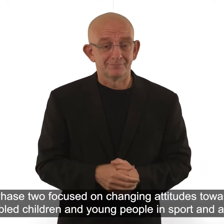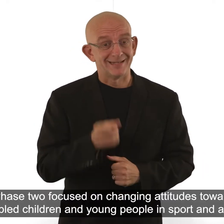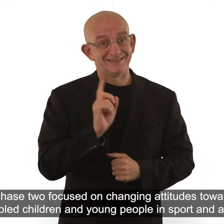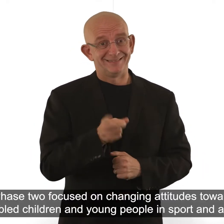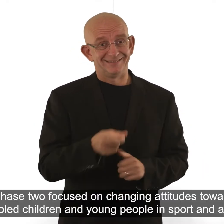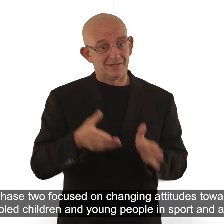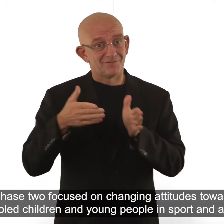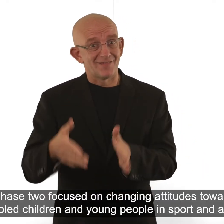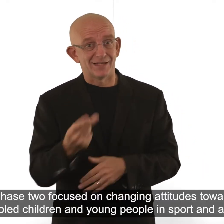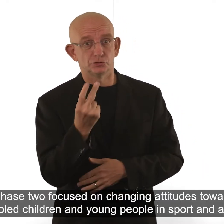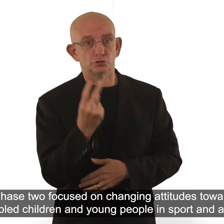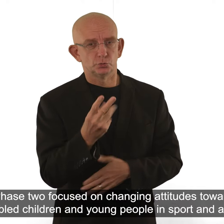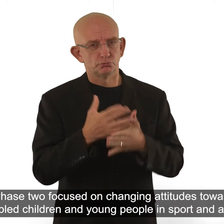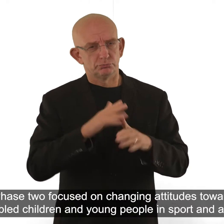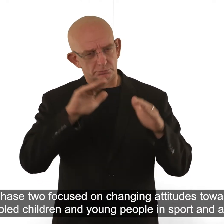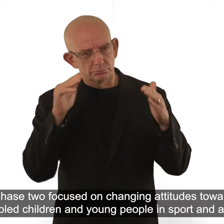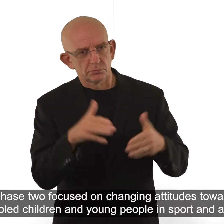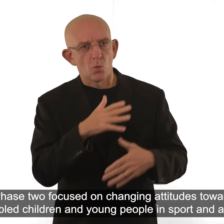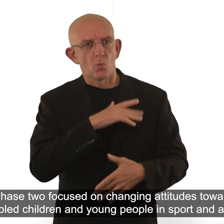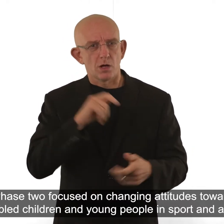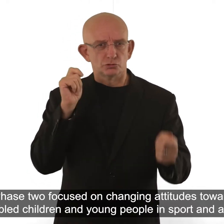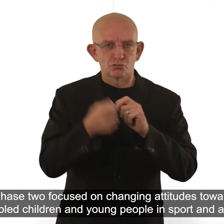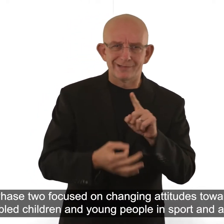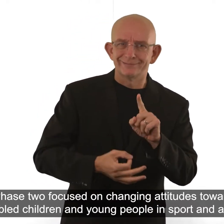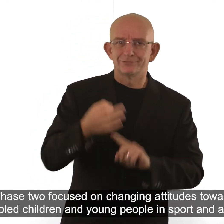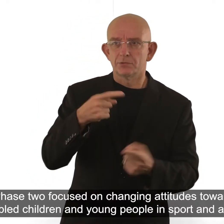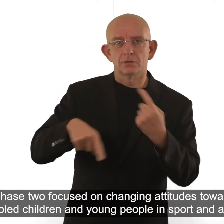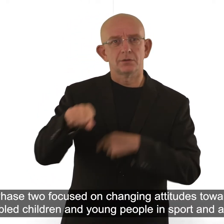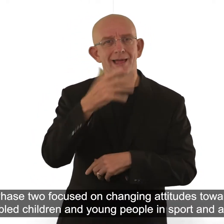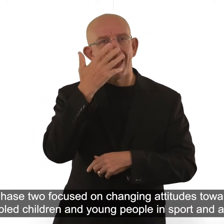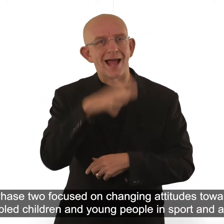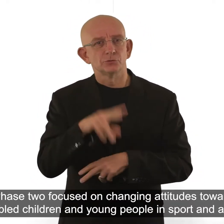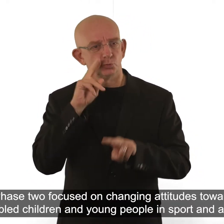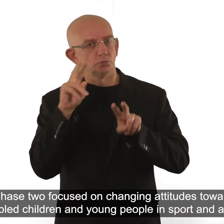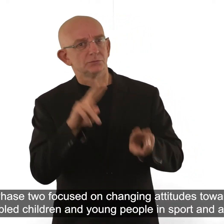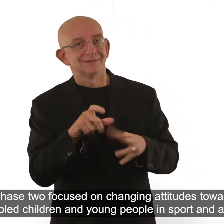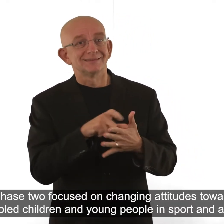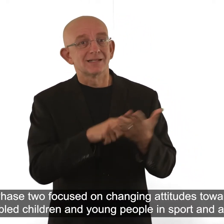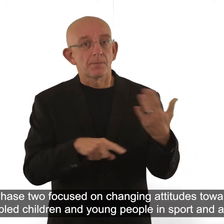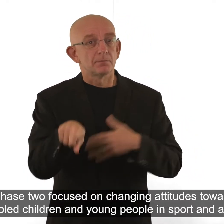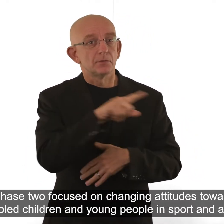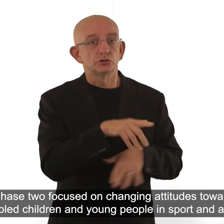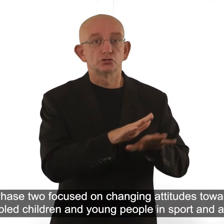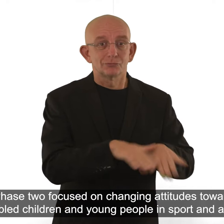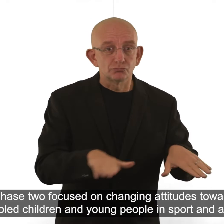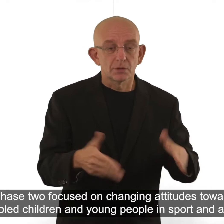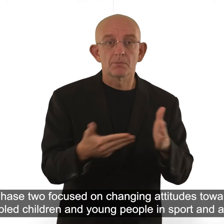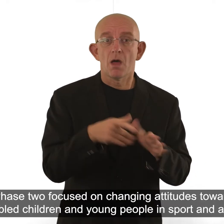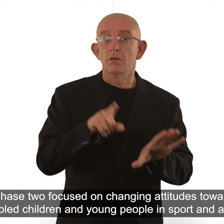Phase 2 focused on changing attitudes towards disabled children and young people in sport and